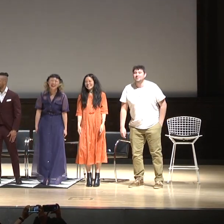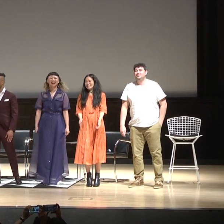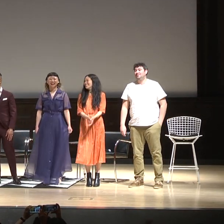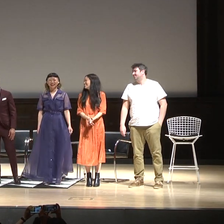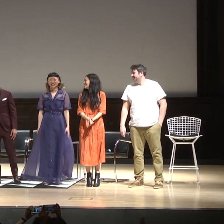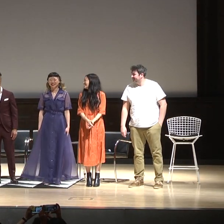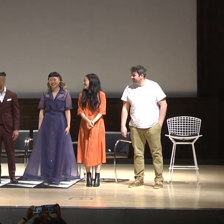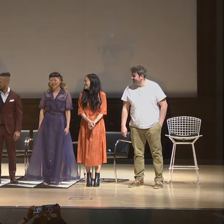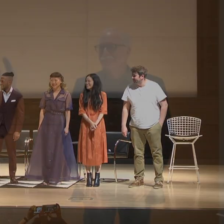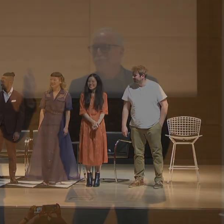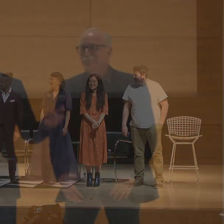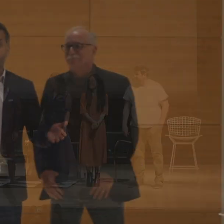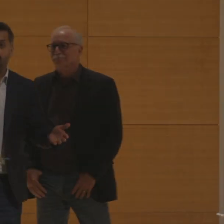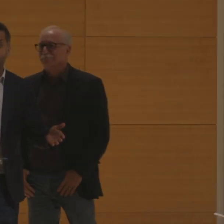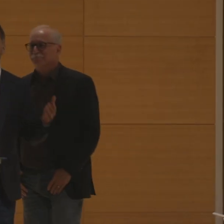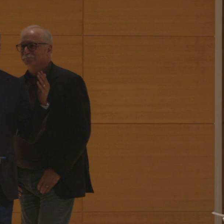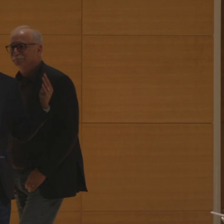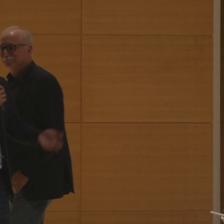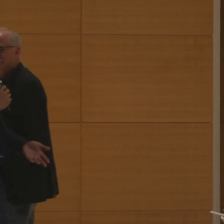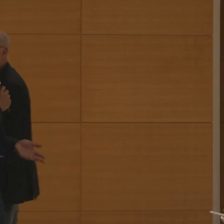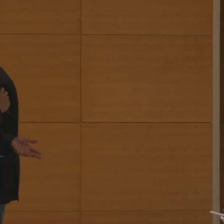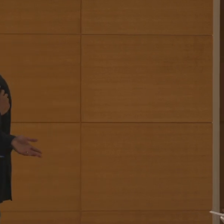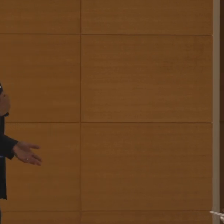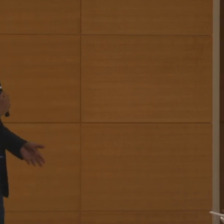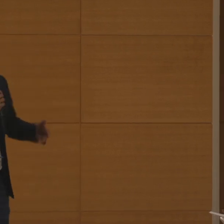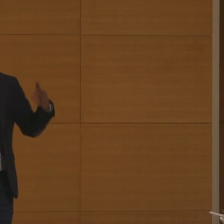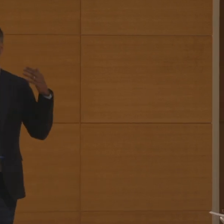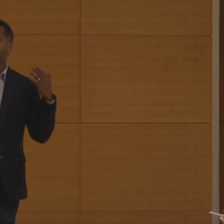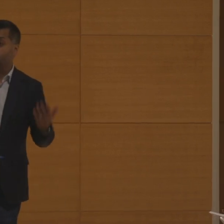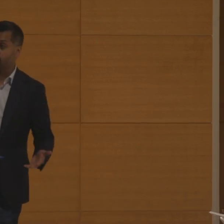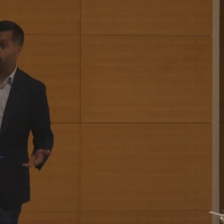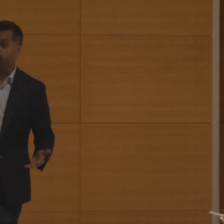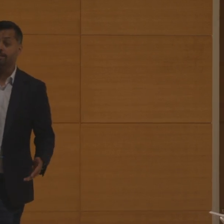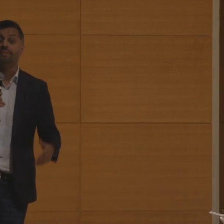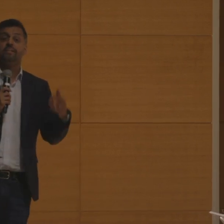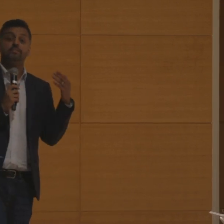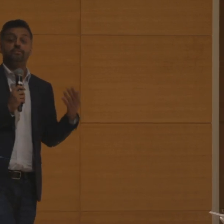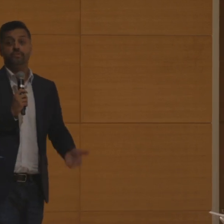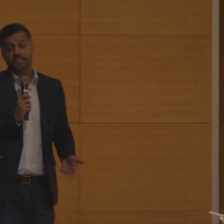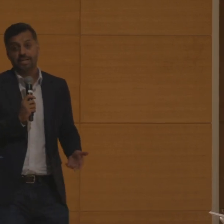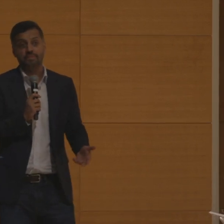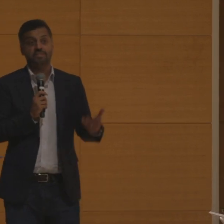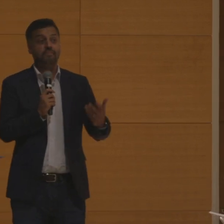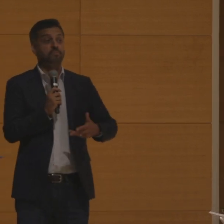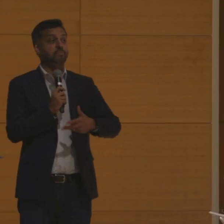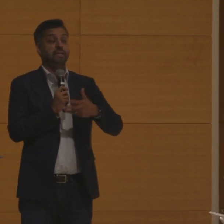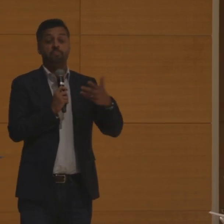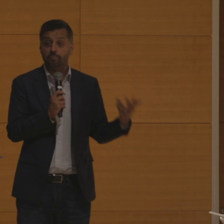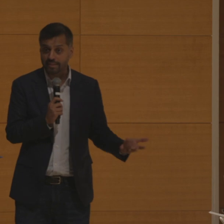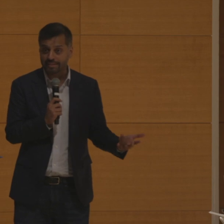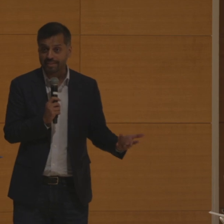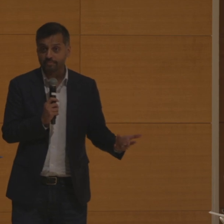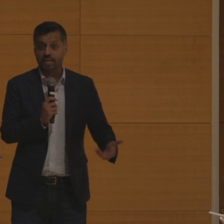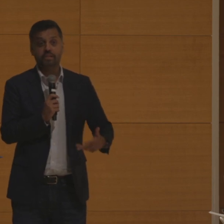All right. Thank you all for coming. Thank you to the National Book Foundation. Thank you to Brooklyn Museum. This is the first time this has ever been